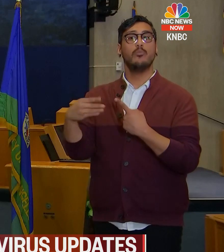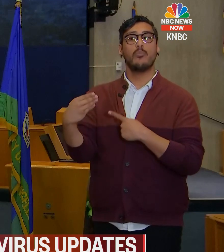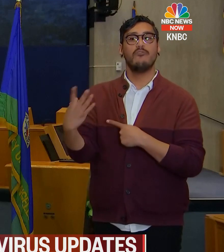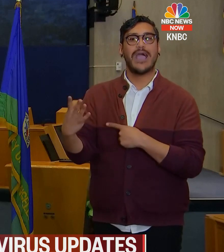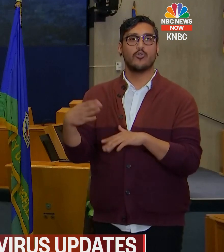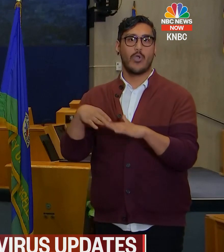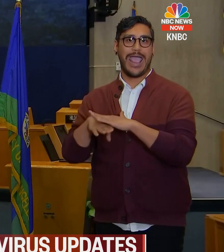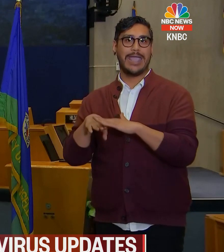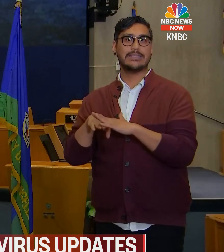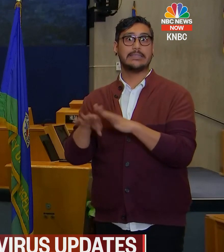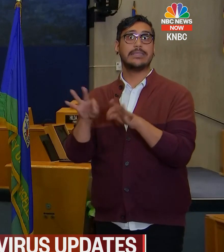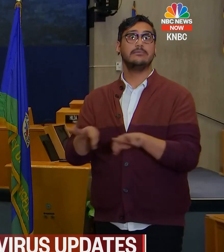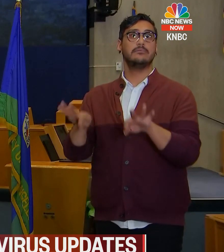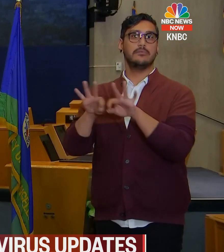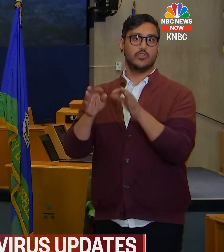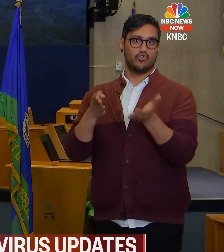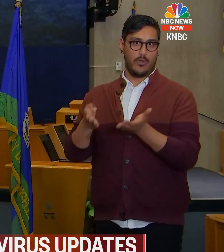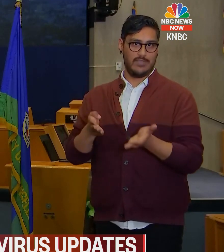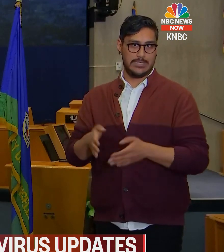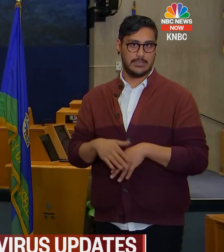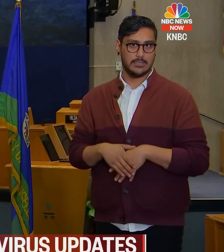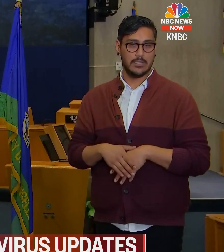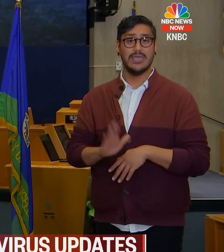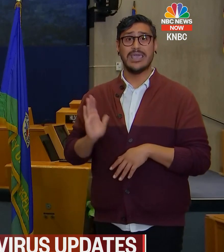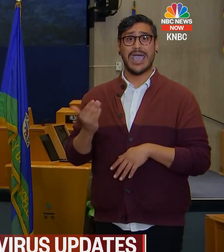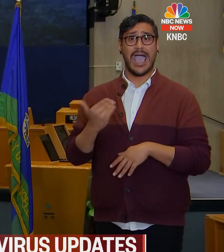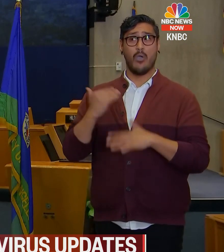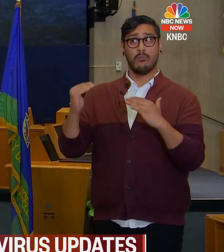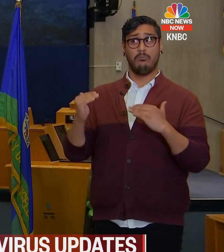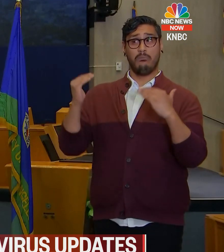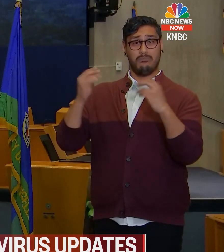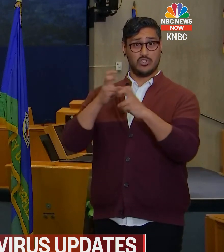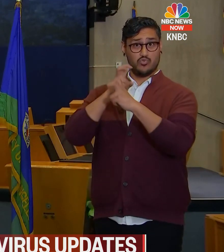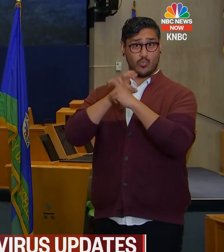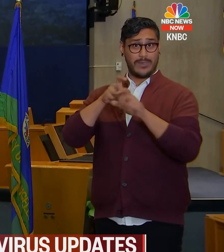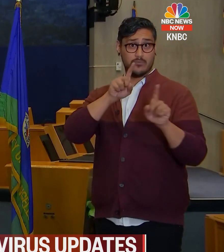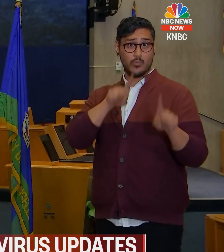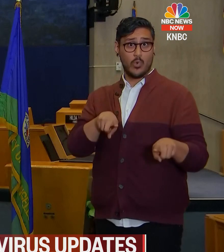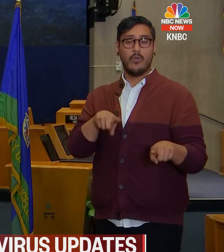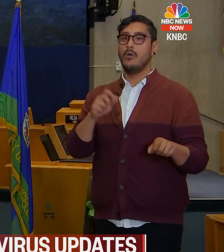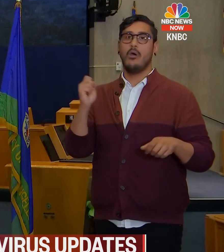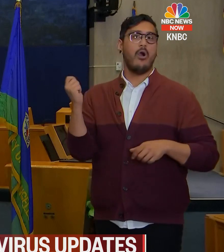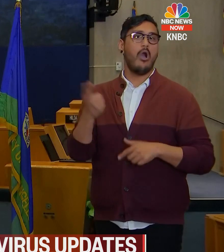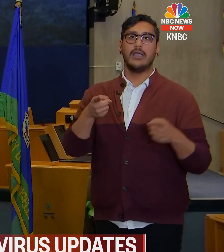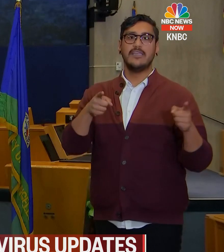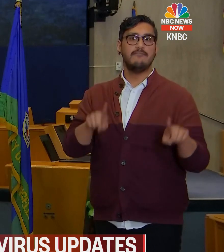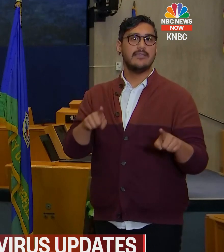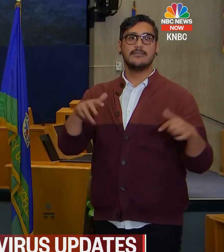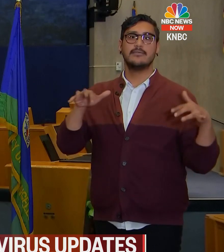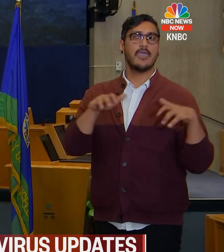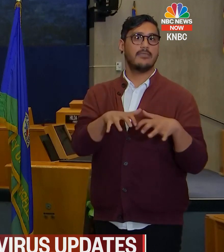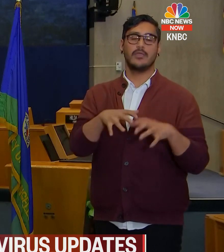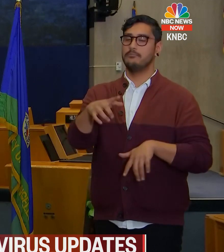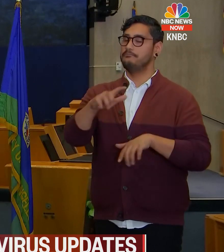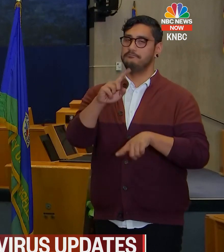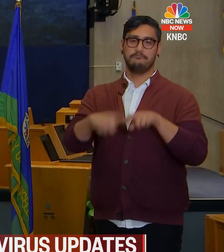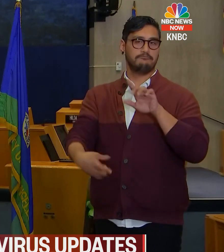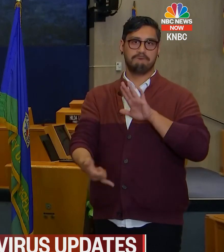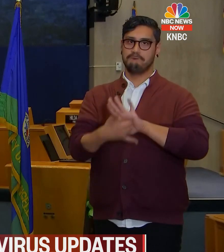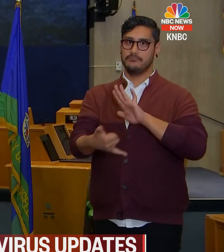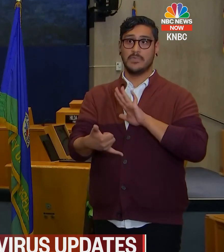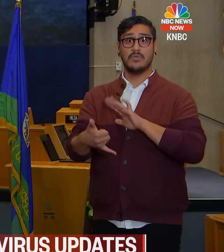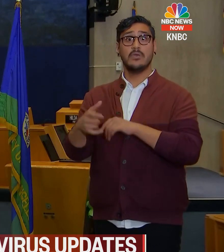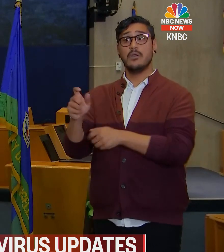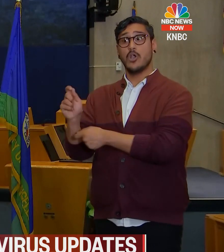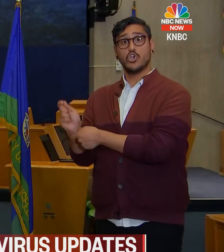access essential services. Our enhanced order prohibits all gatherings and events and clarifies that golf courses